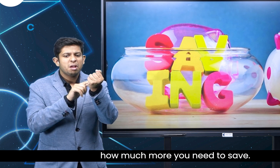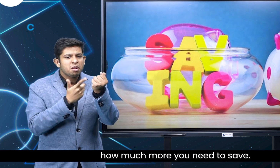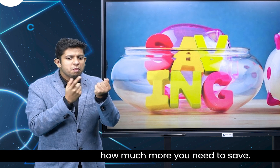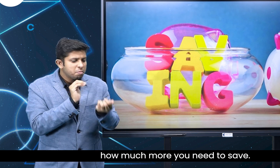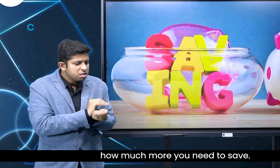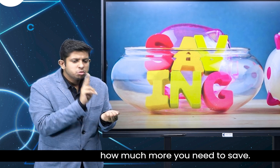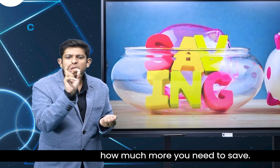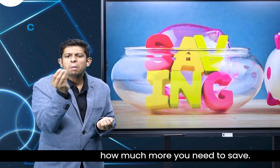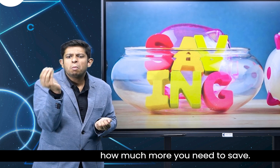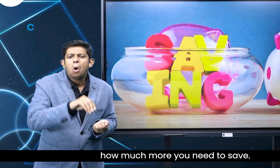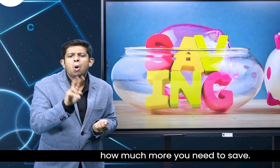more you need to save.